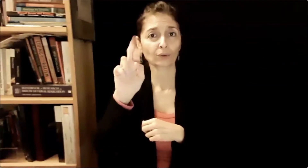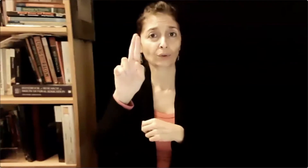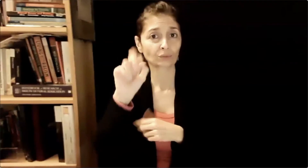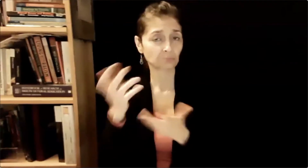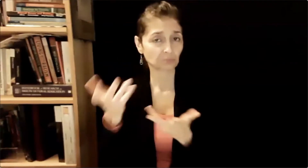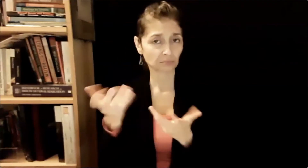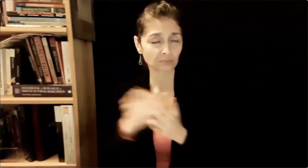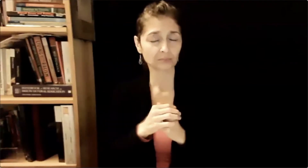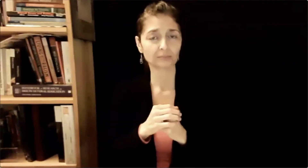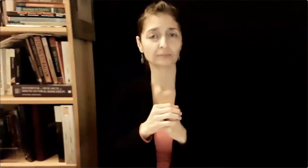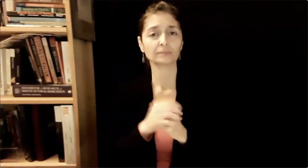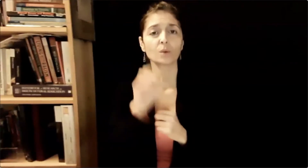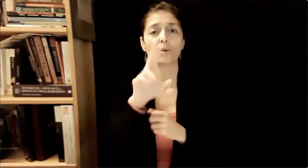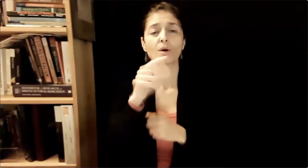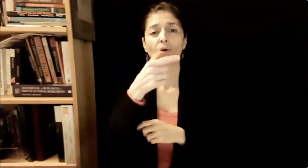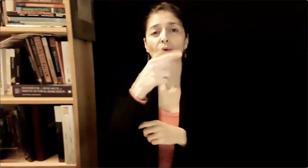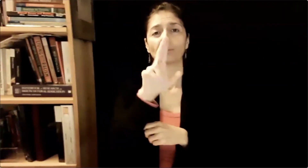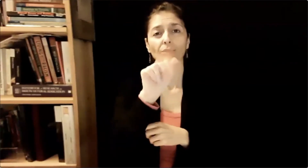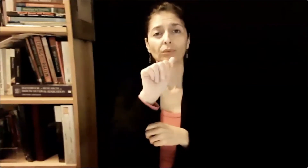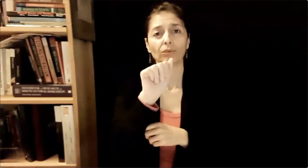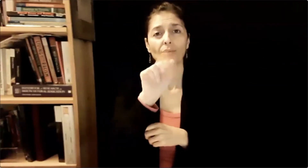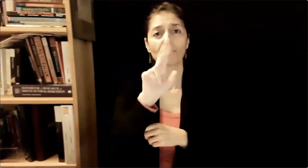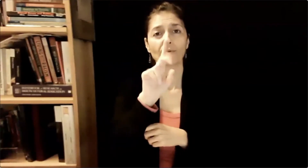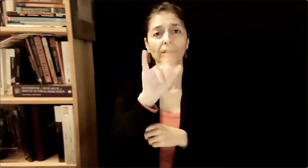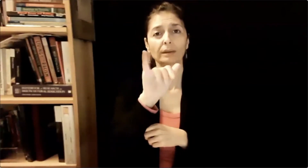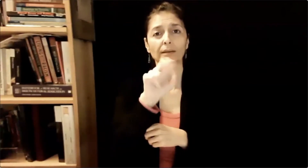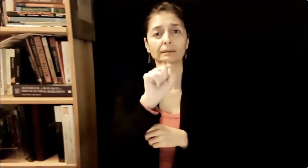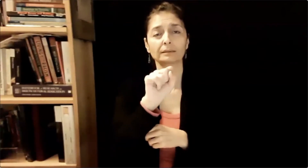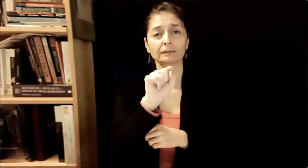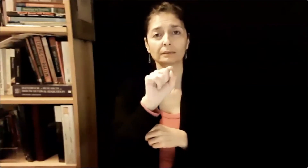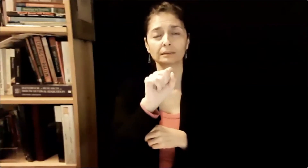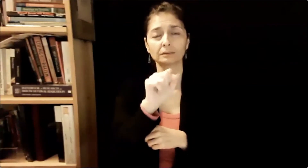caretakers, or guardians.